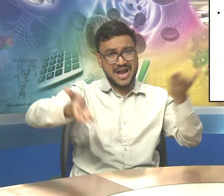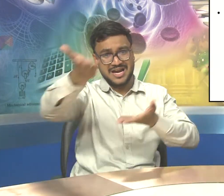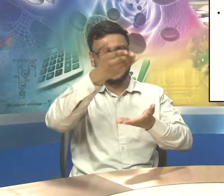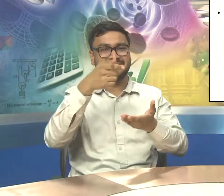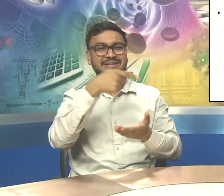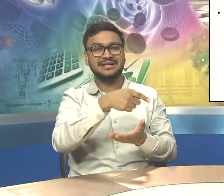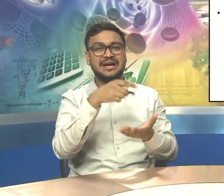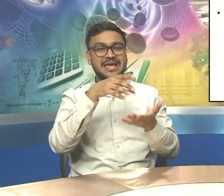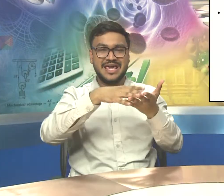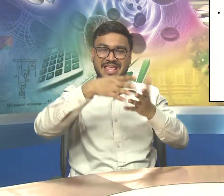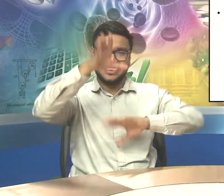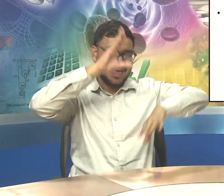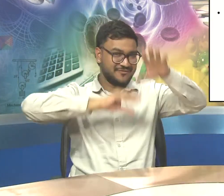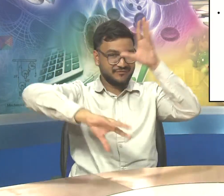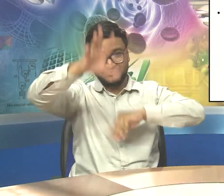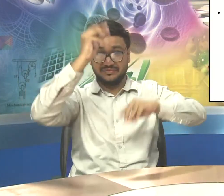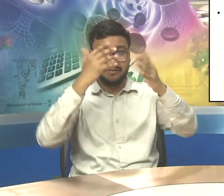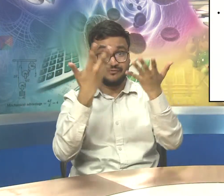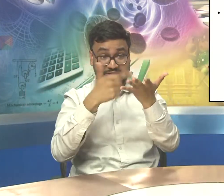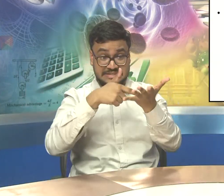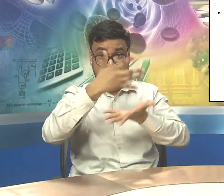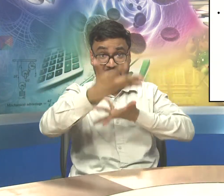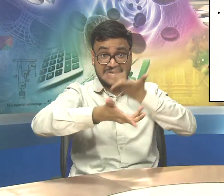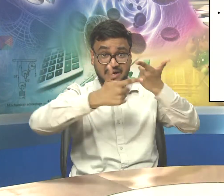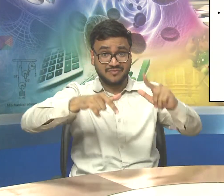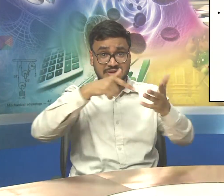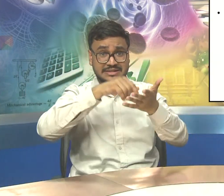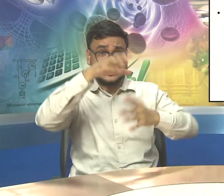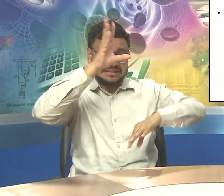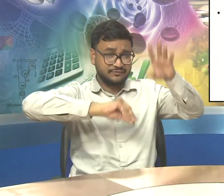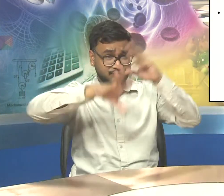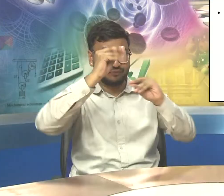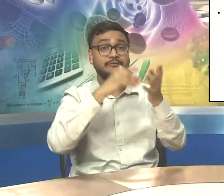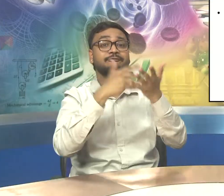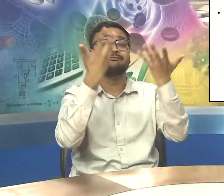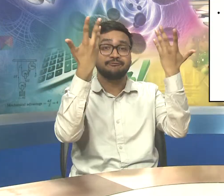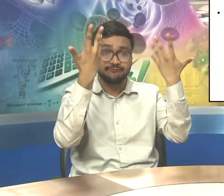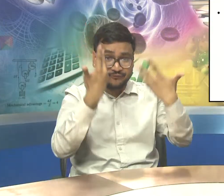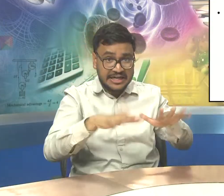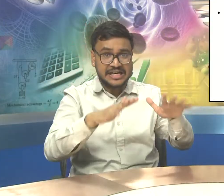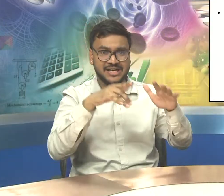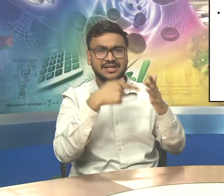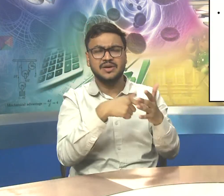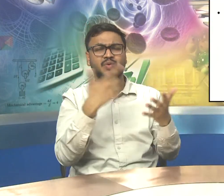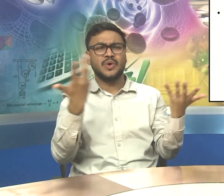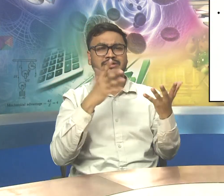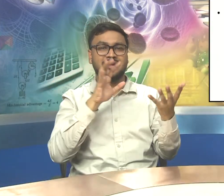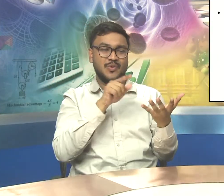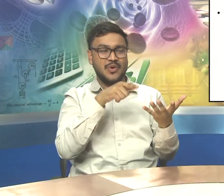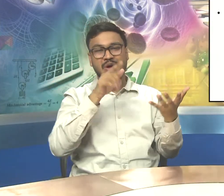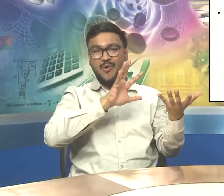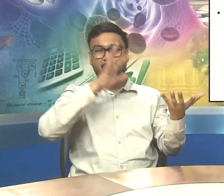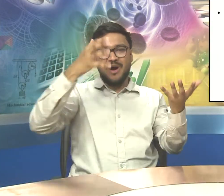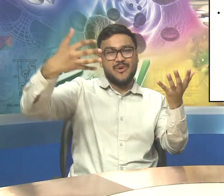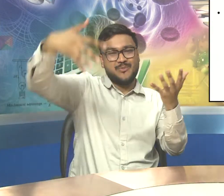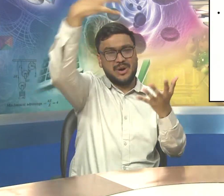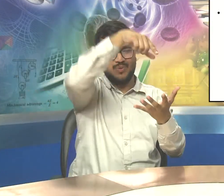Now we will forward our topic. If a hearing person learns